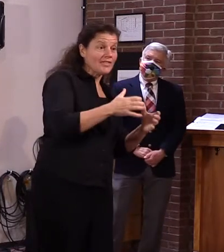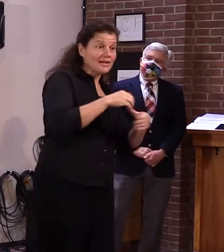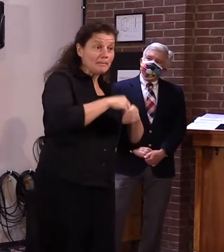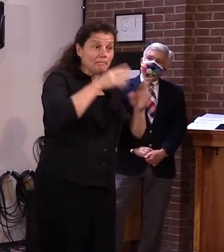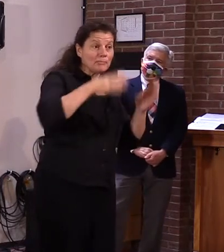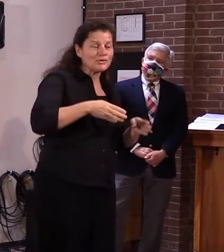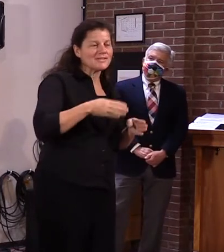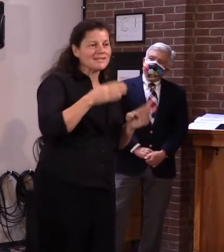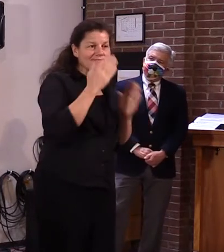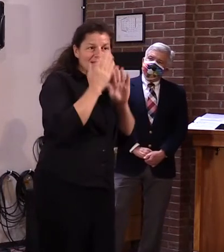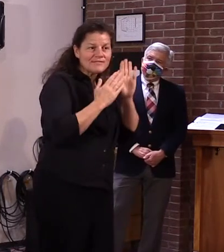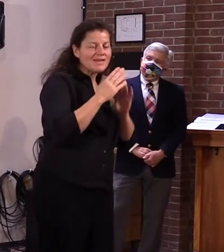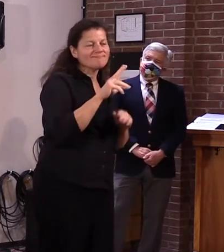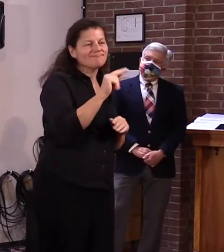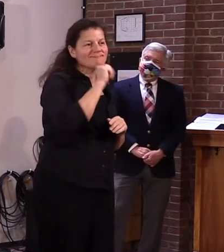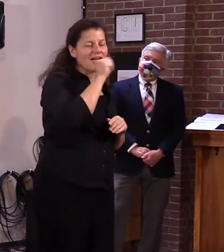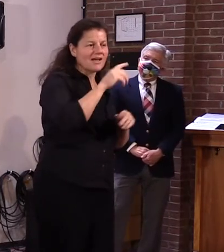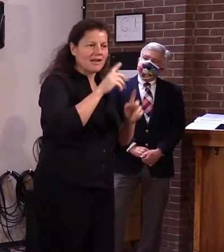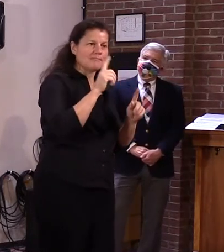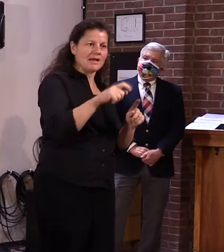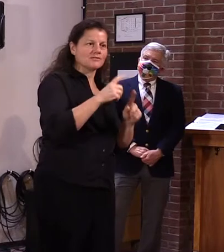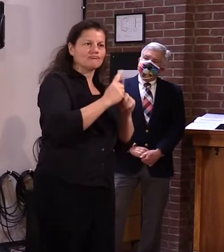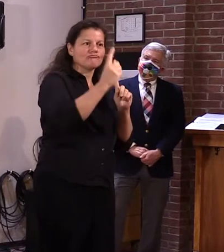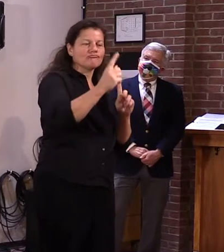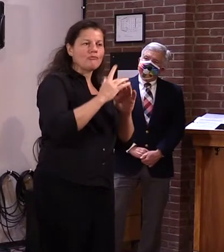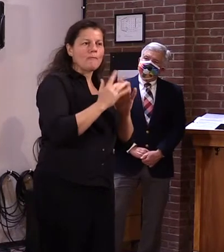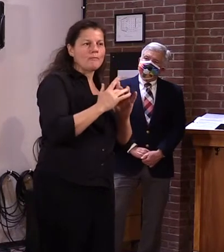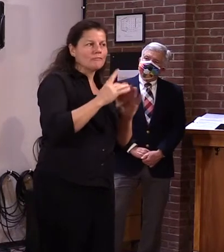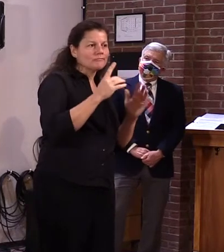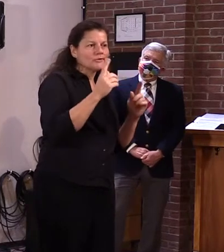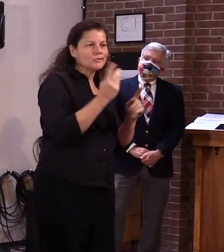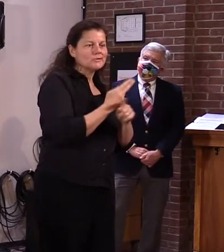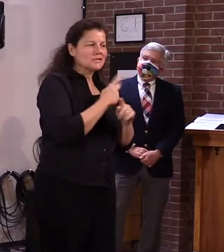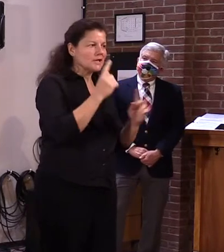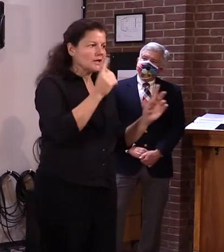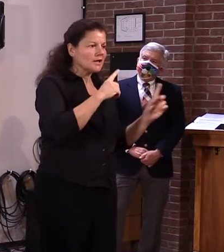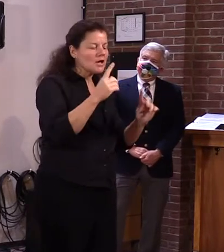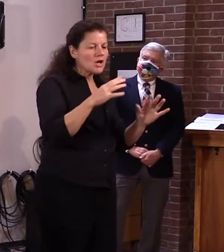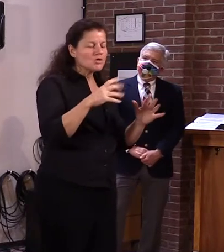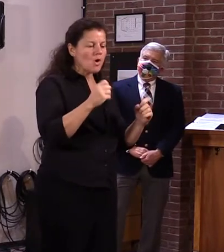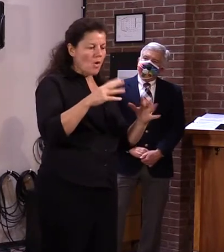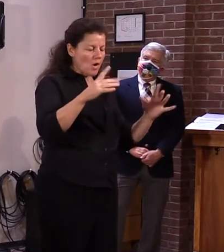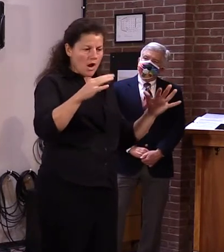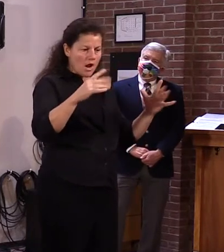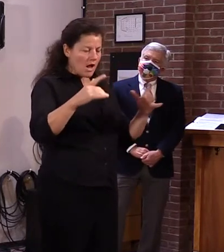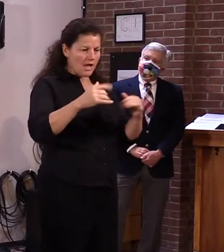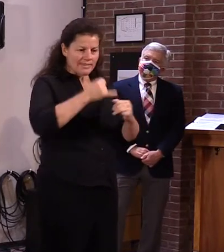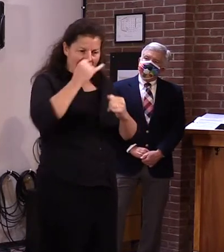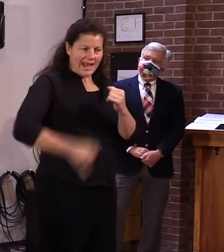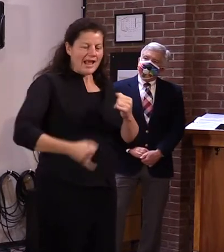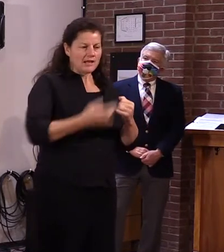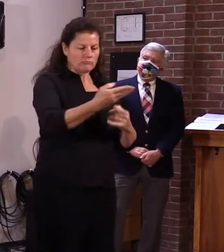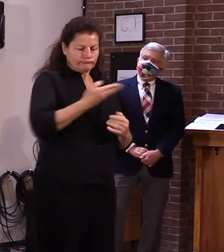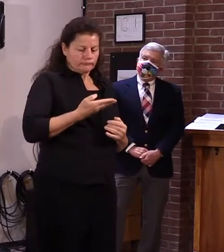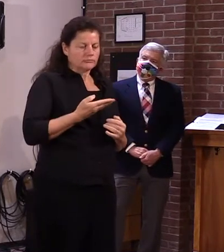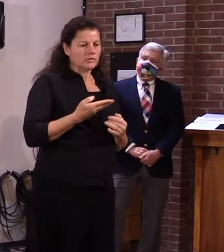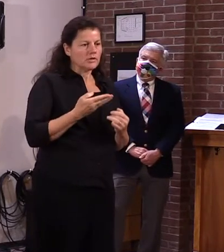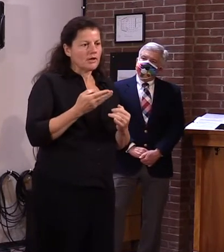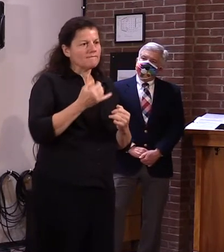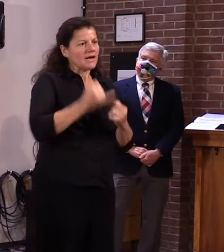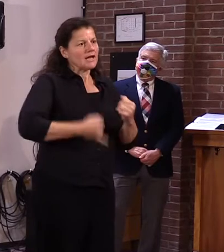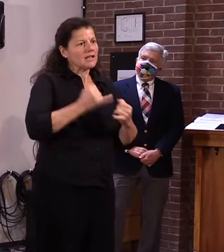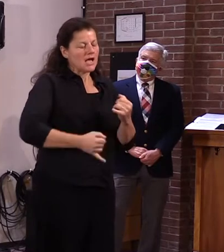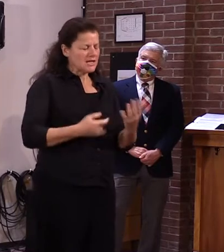And when the bill was finalized, it really only had one or two components. One